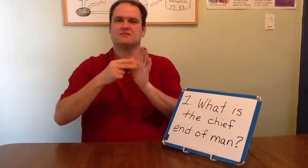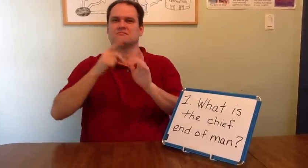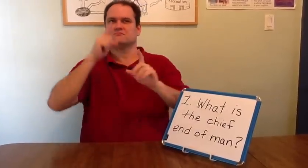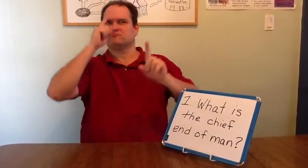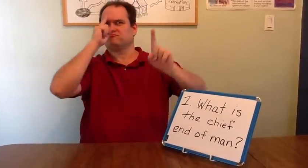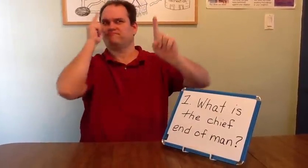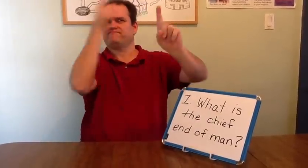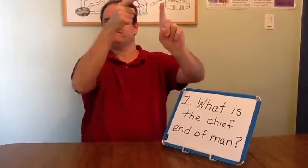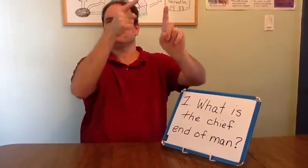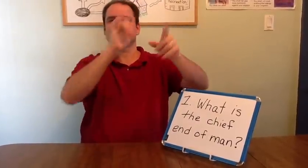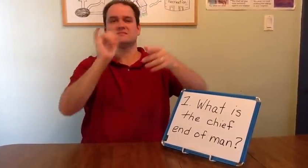thing.